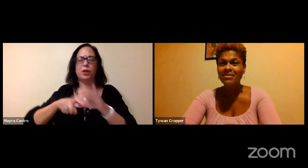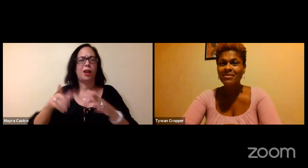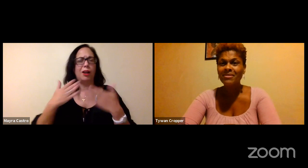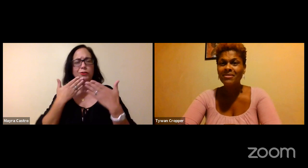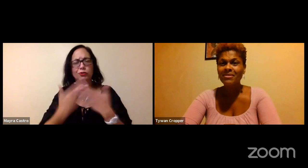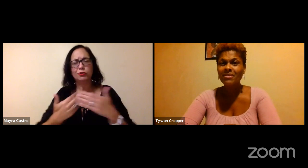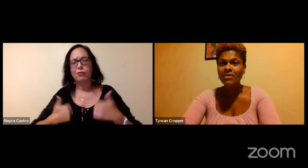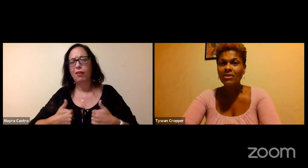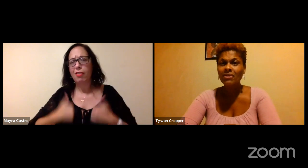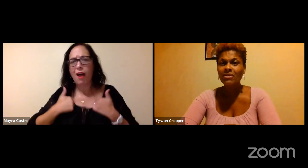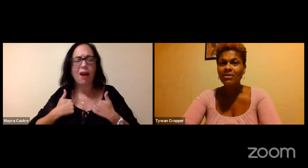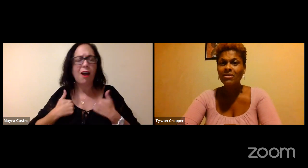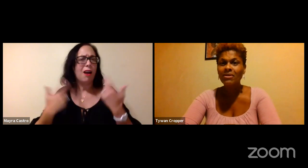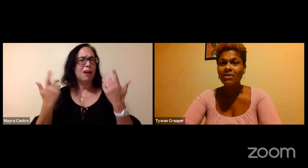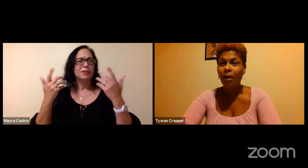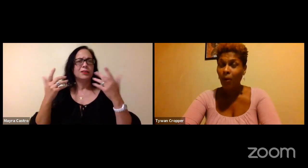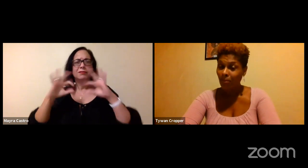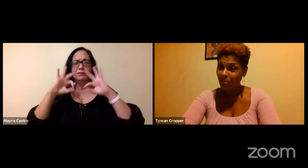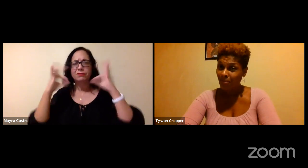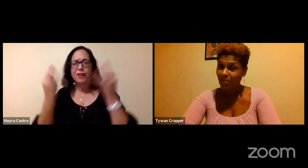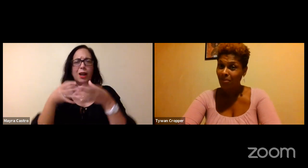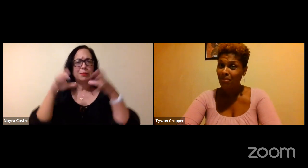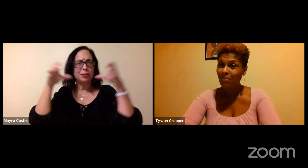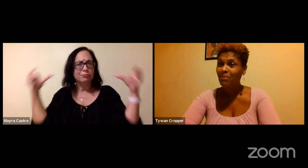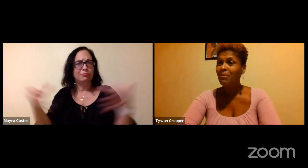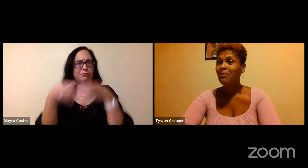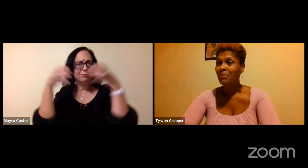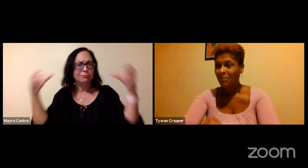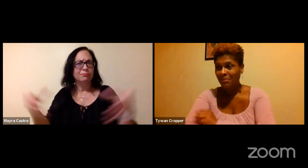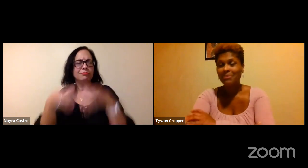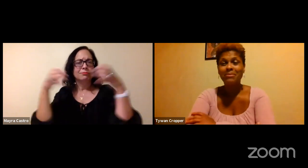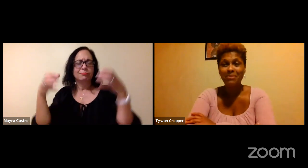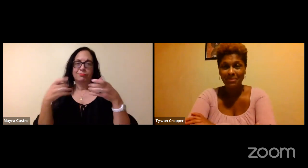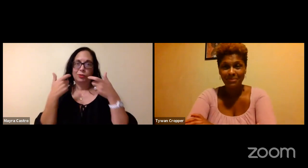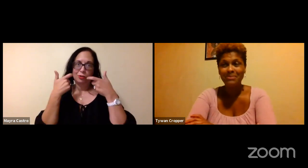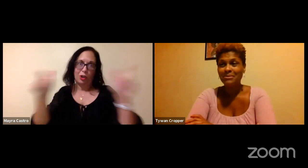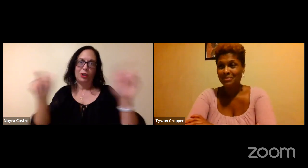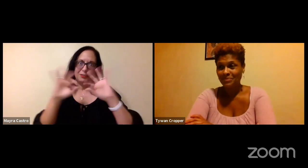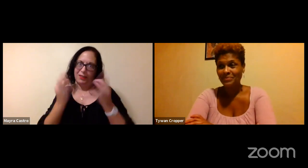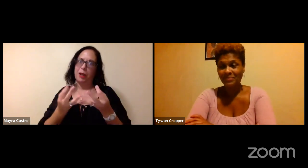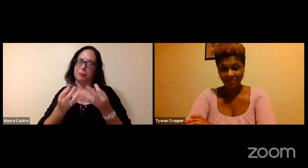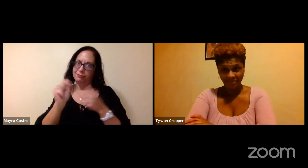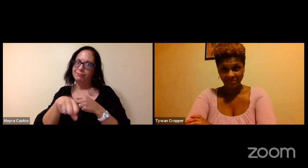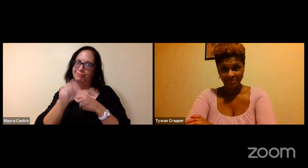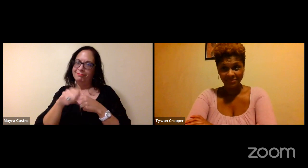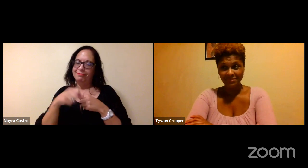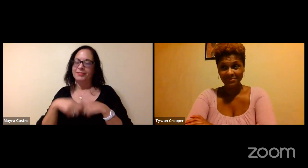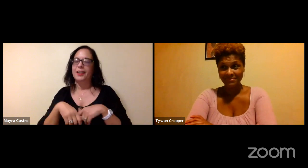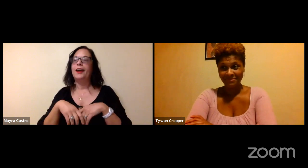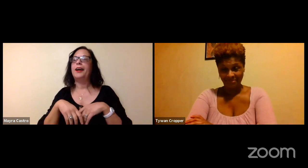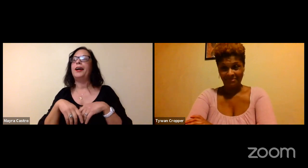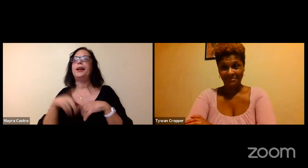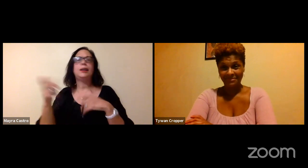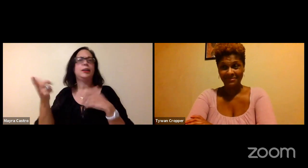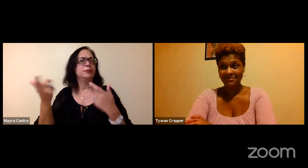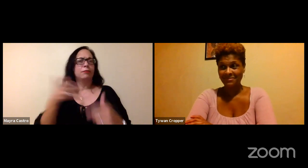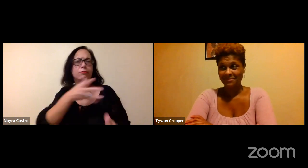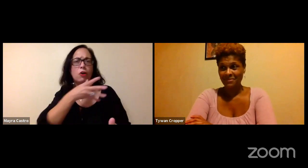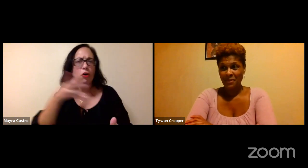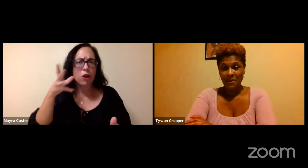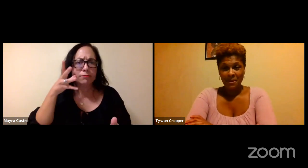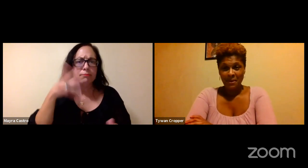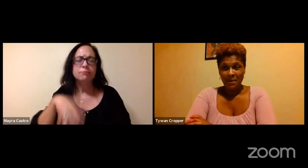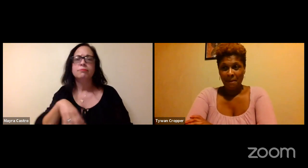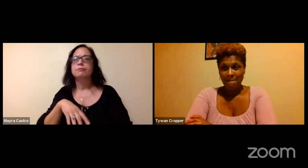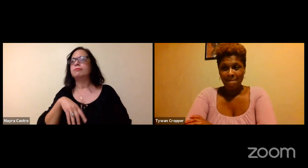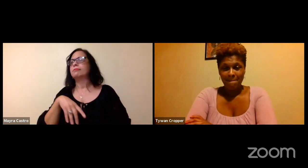This is before communism had set in Cuba. So, you know, they were having a good life. A large family,